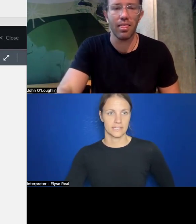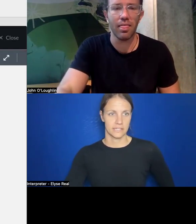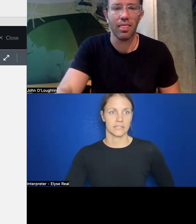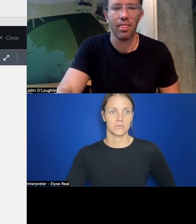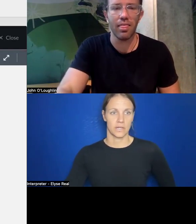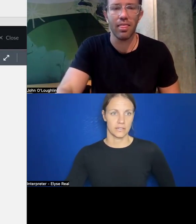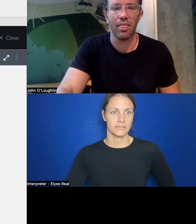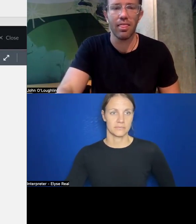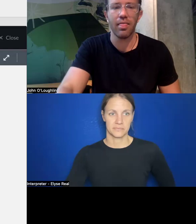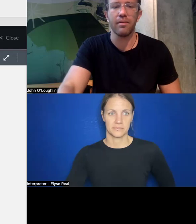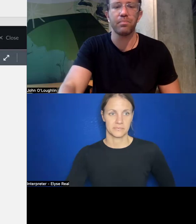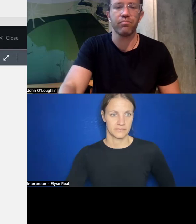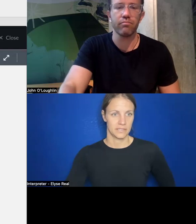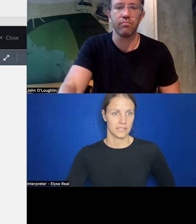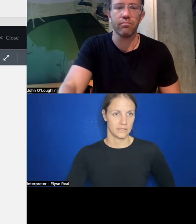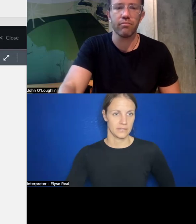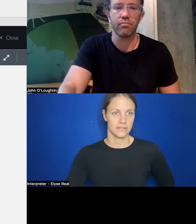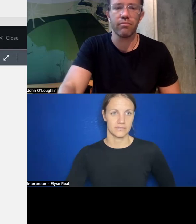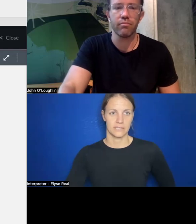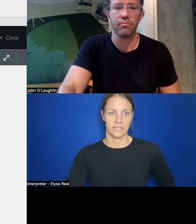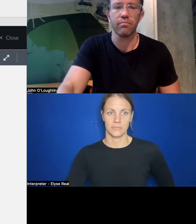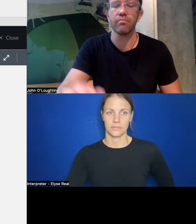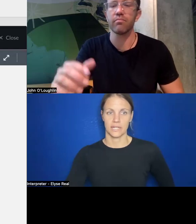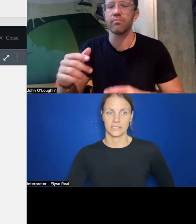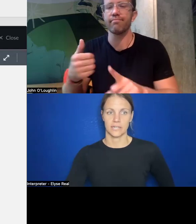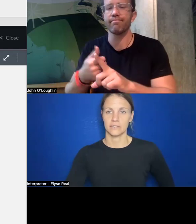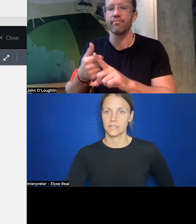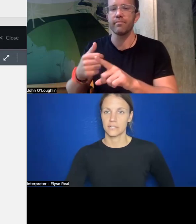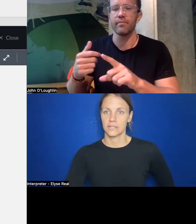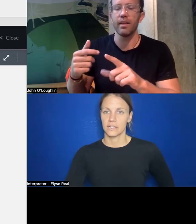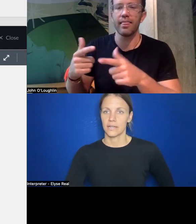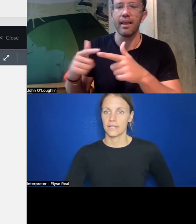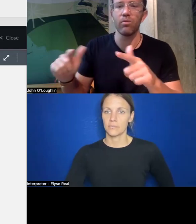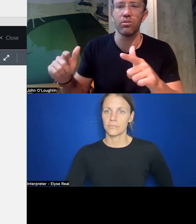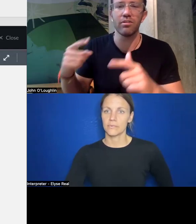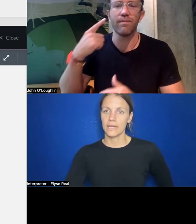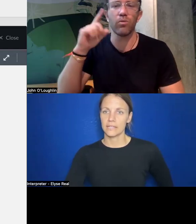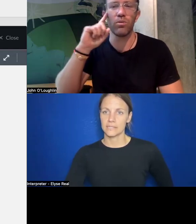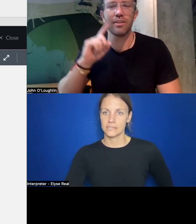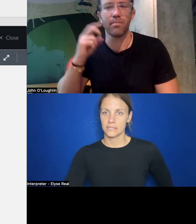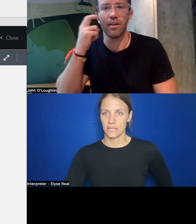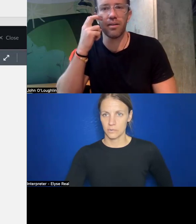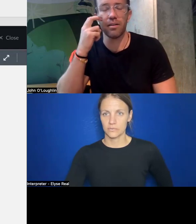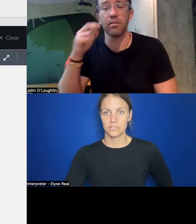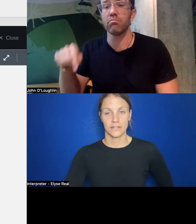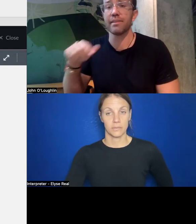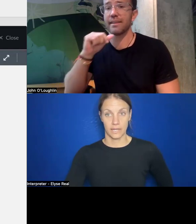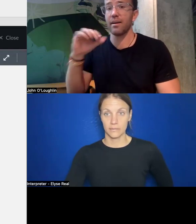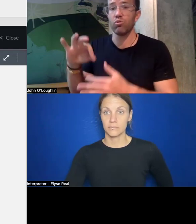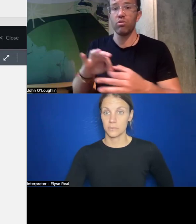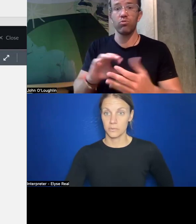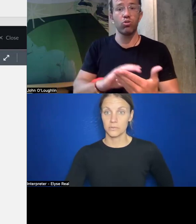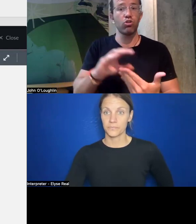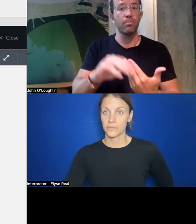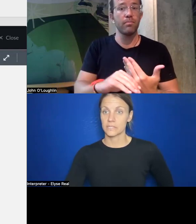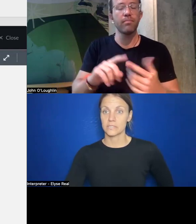protactile ASL as well. Here, you see that protactile. And That is a language for